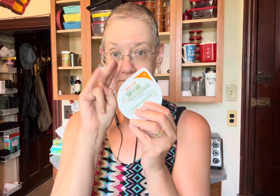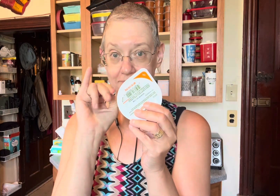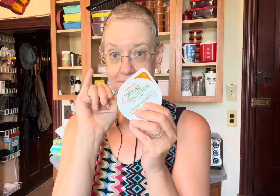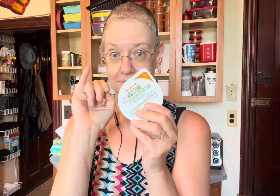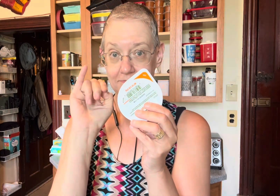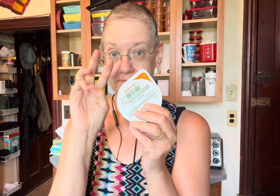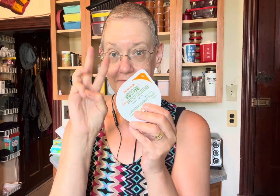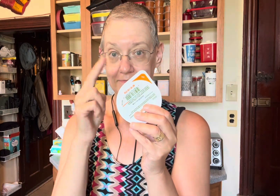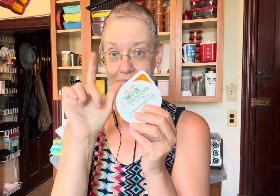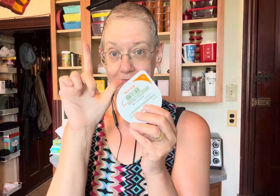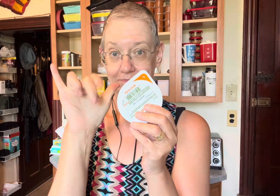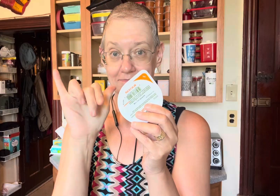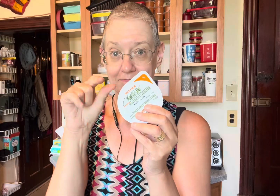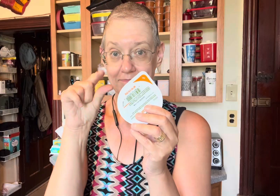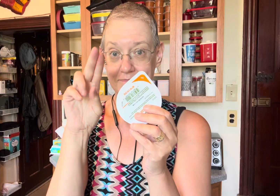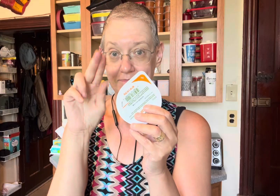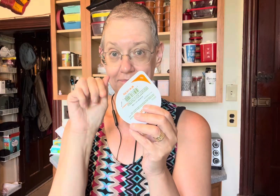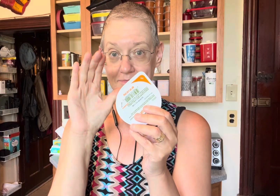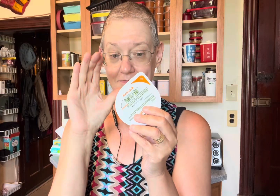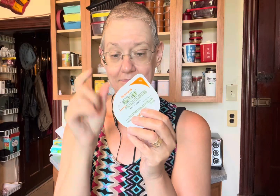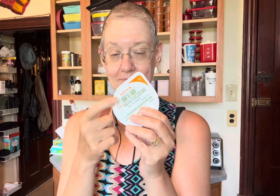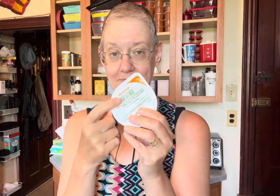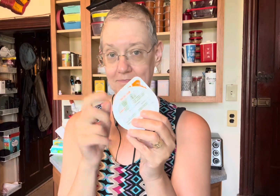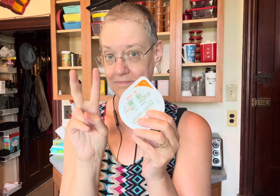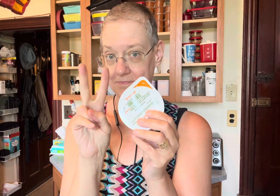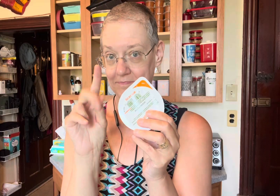1 mini holy guacamole, 2 grams of net carbs.